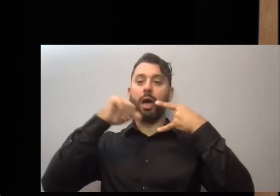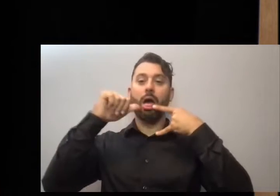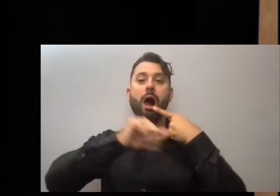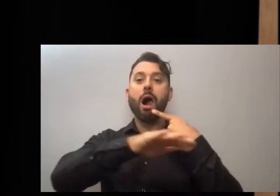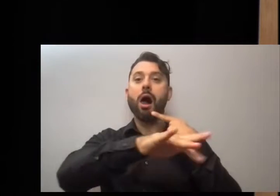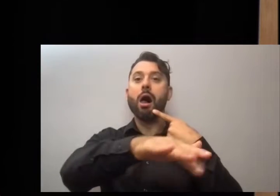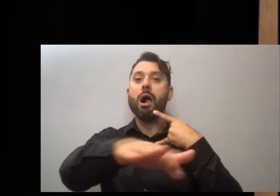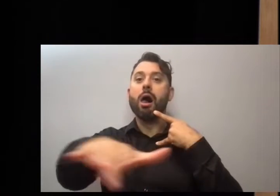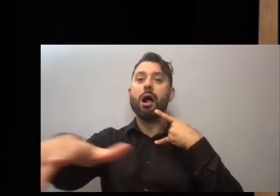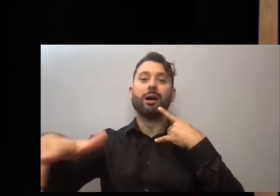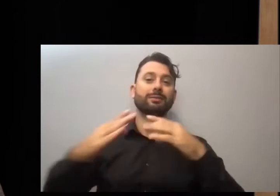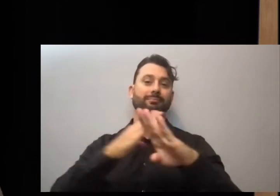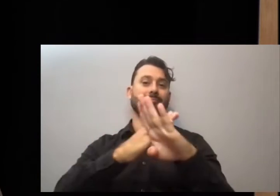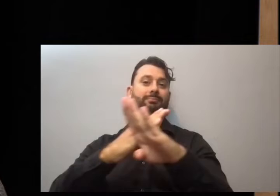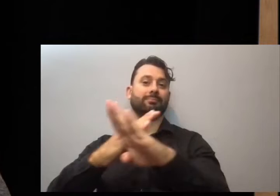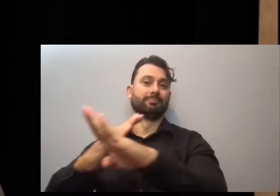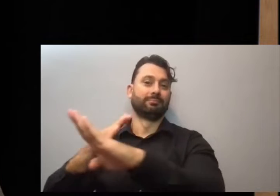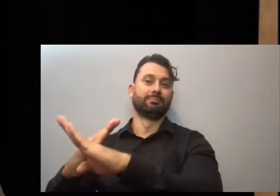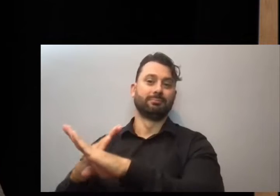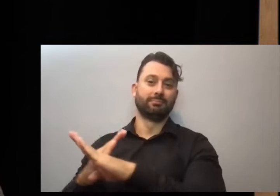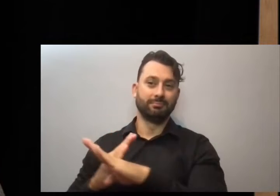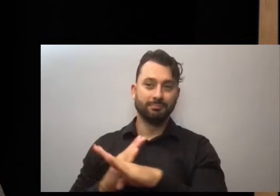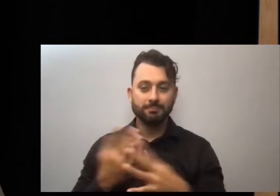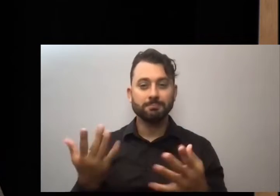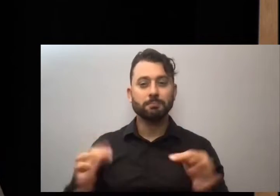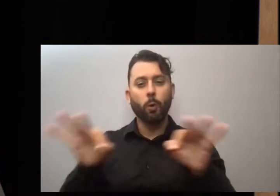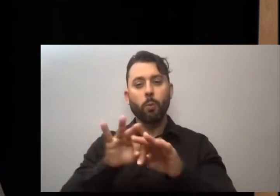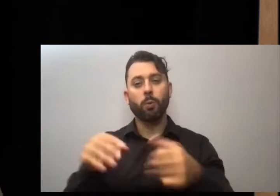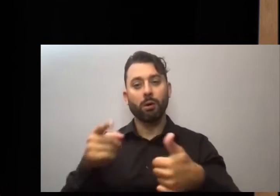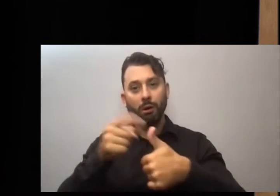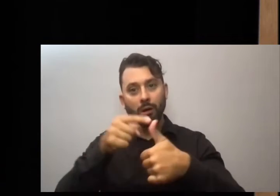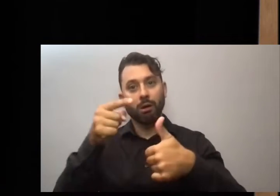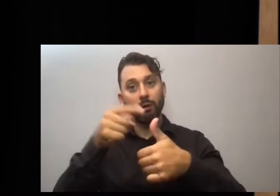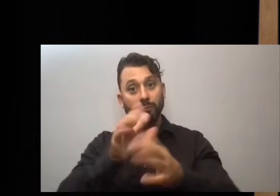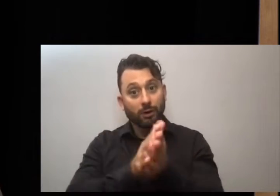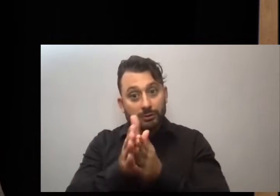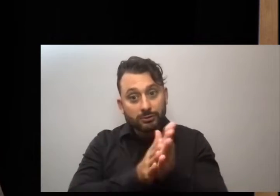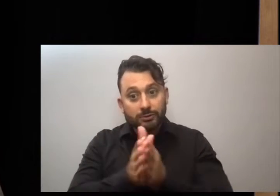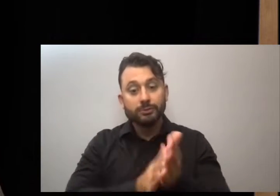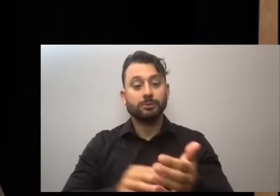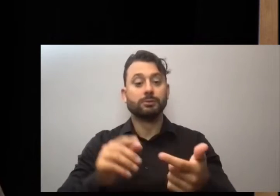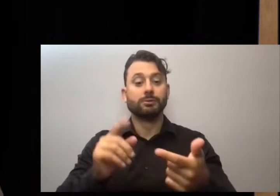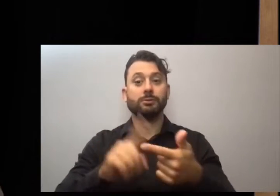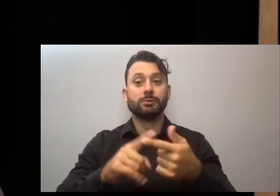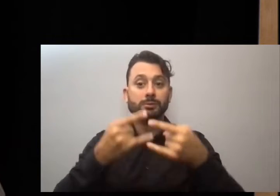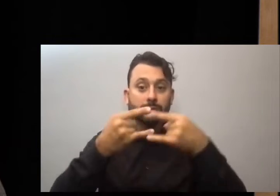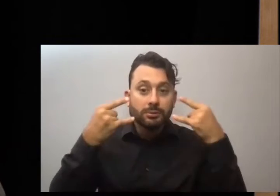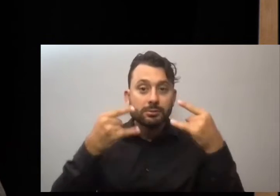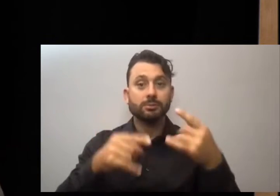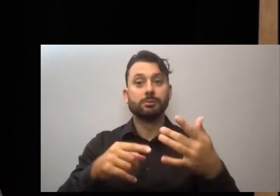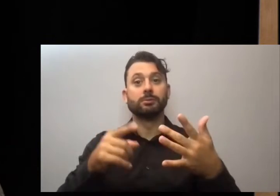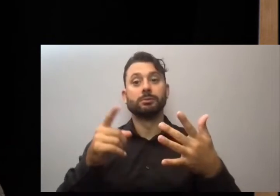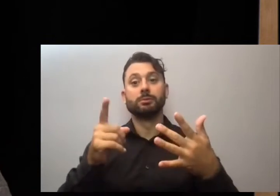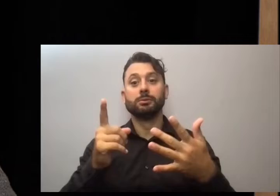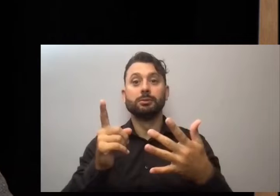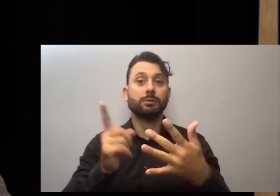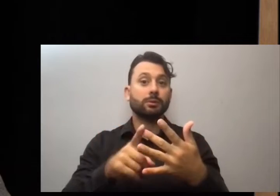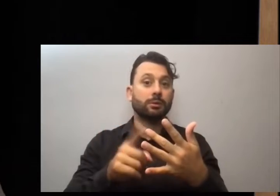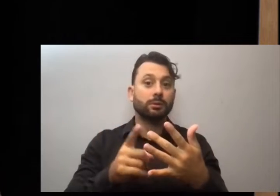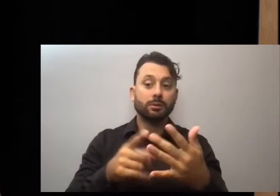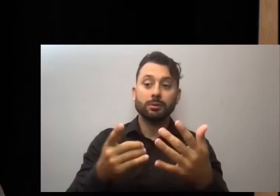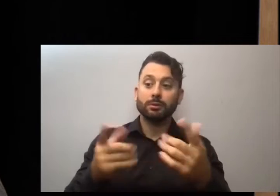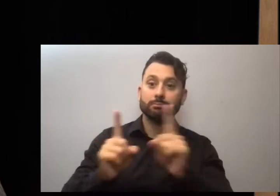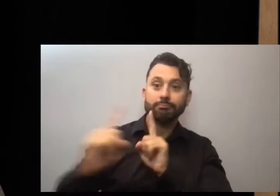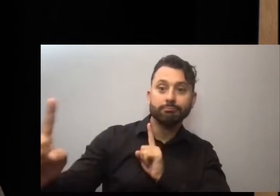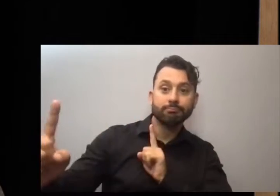are using measures also, such as social distancing. So again, if you're not vaccinated, try to stay kind